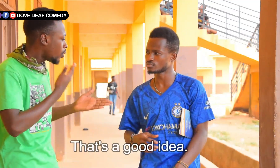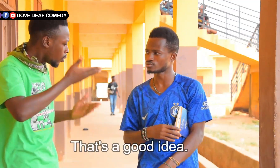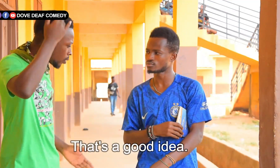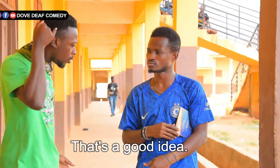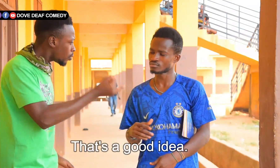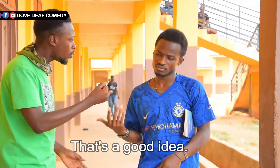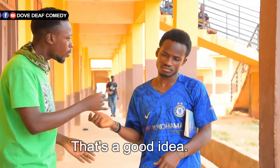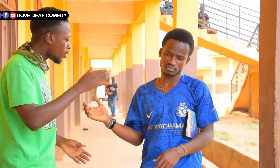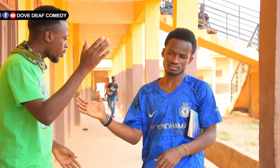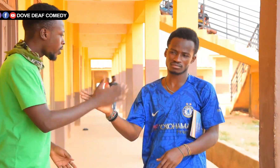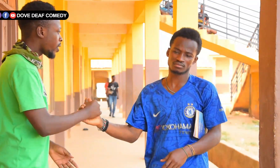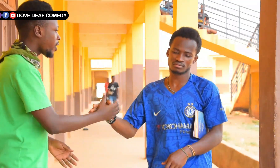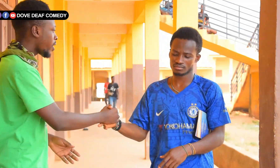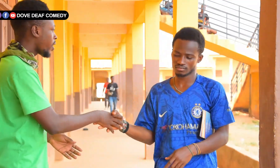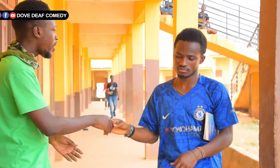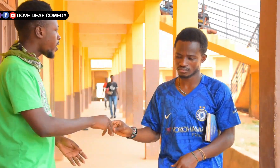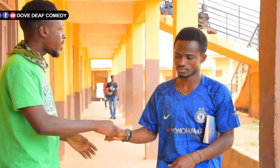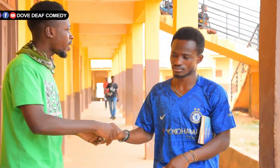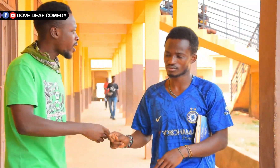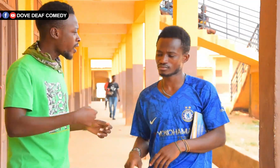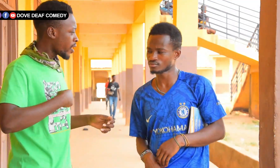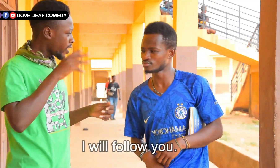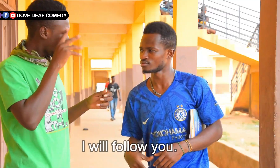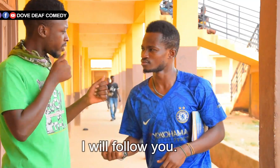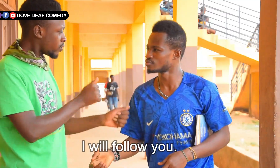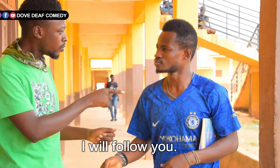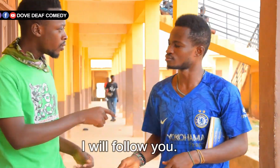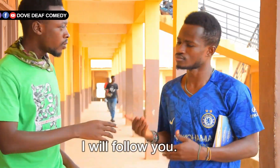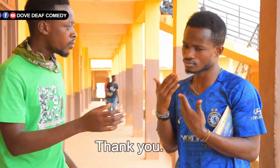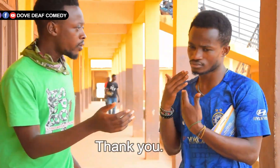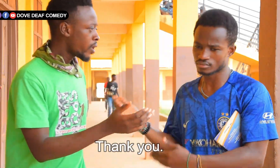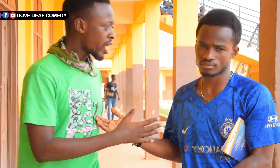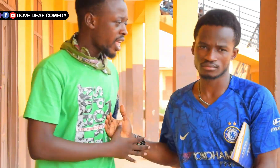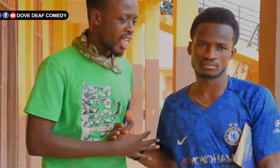That's a good idea. I will follow you.